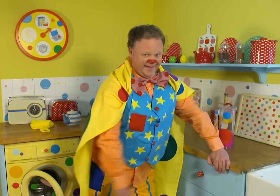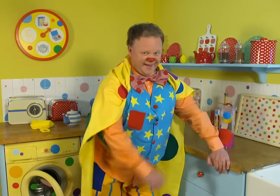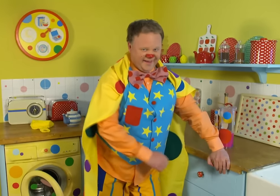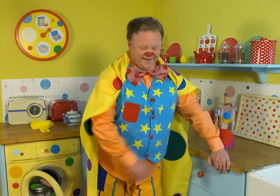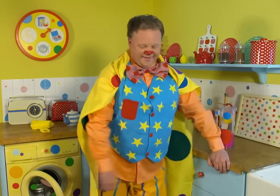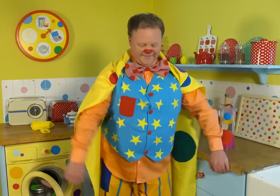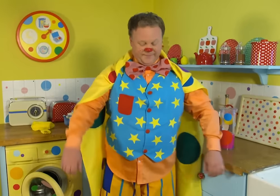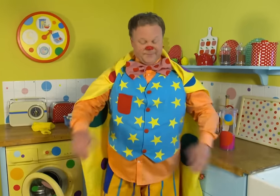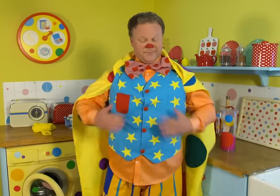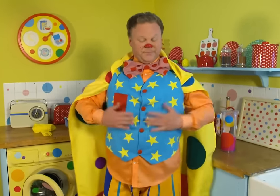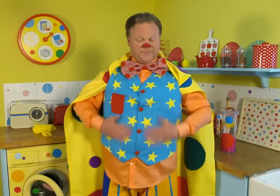Yes.